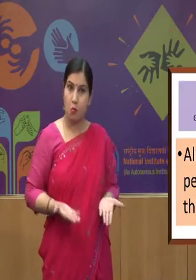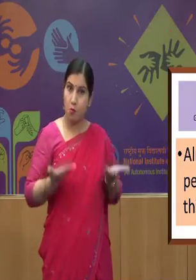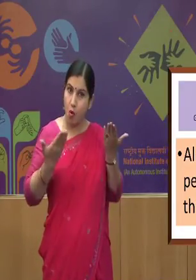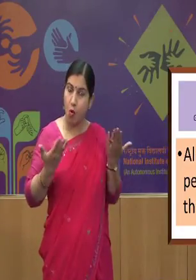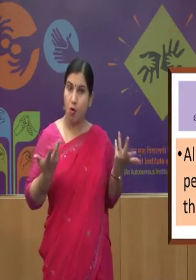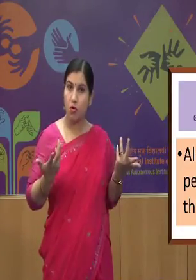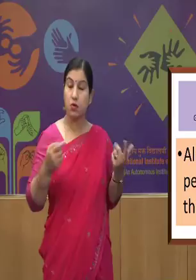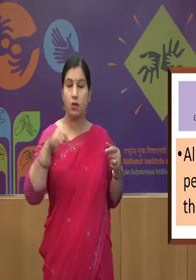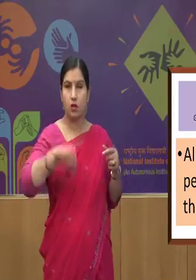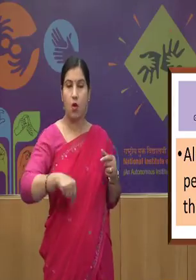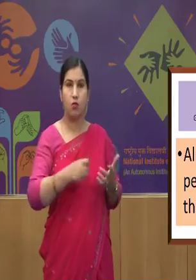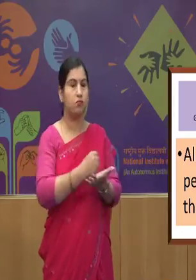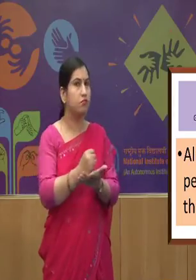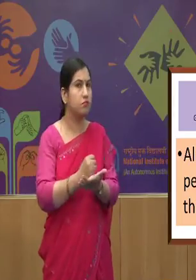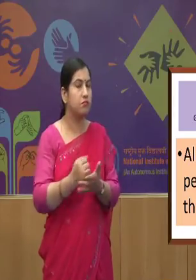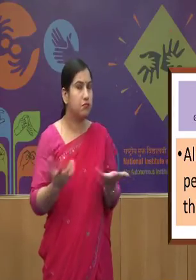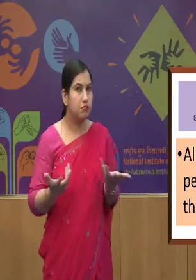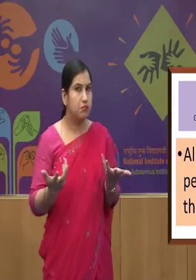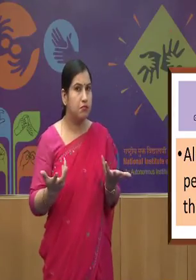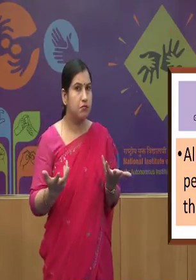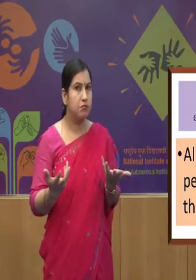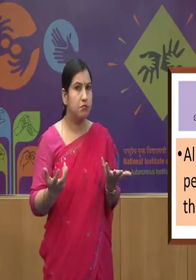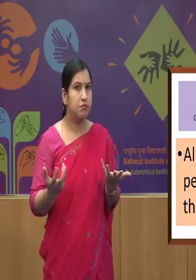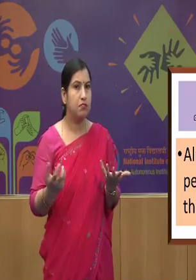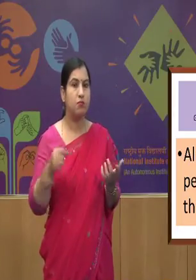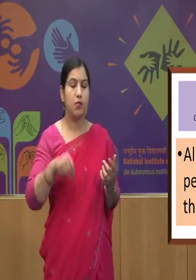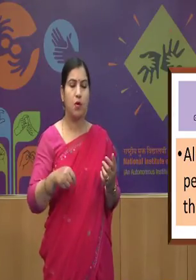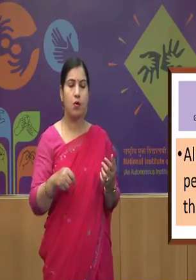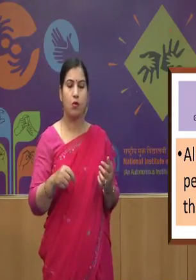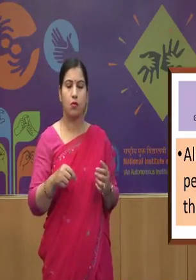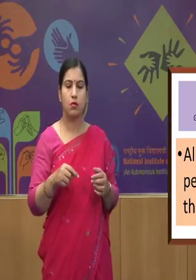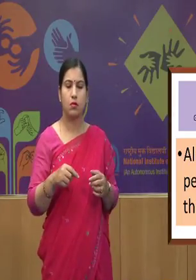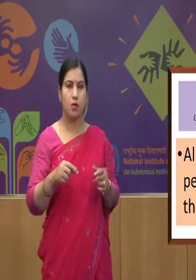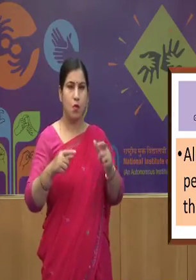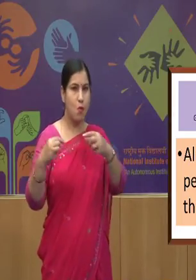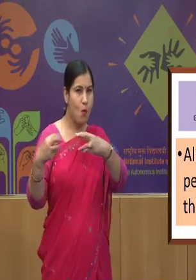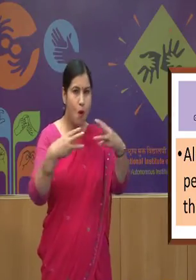Now let's understand the results in detail.